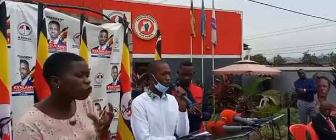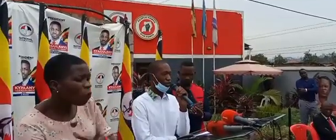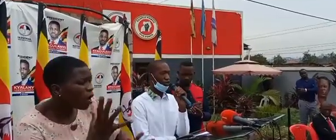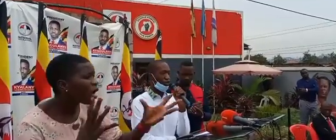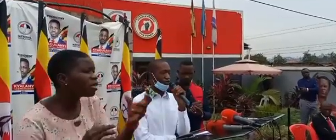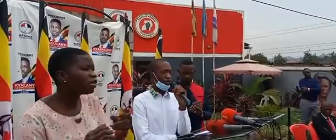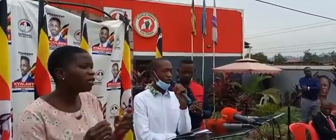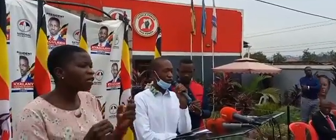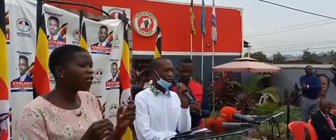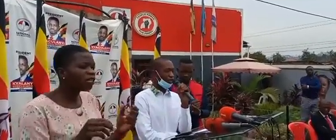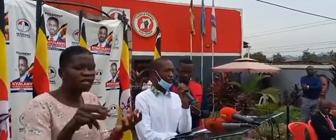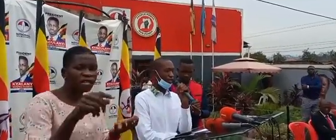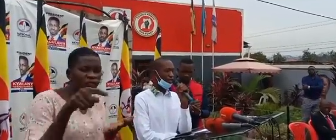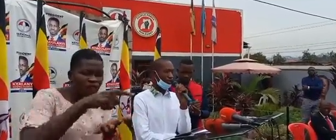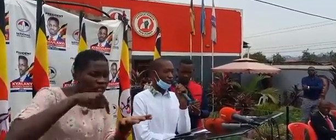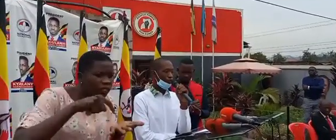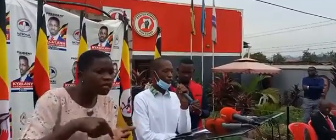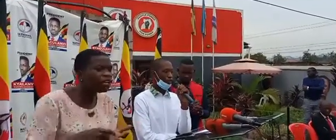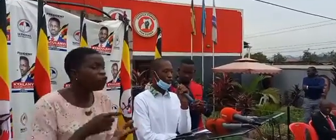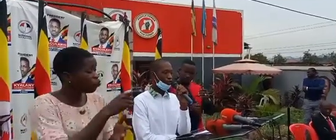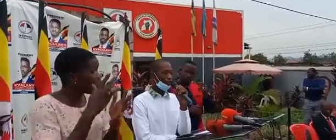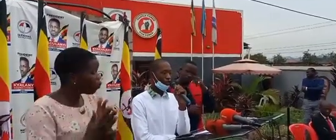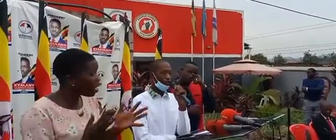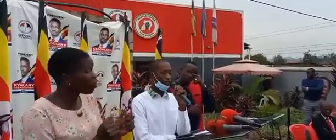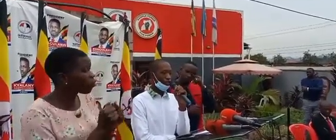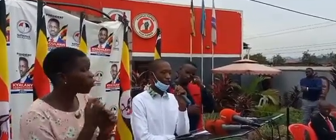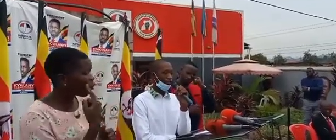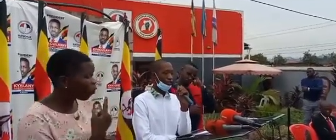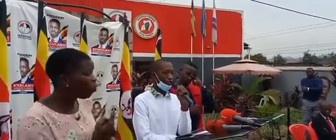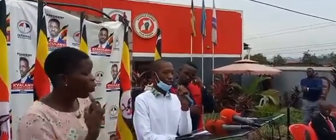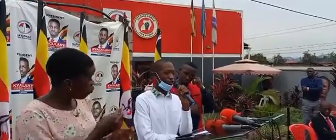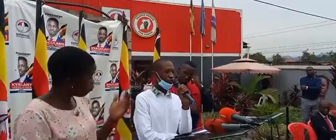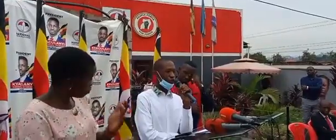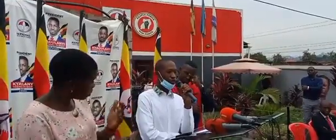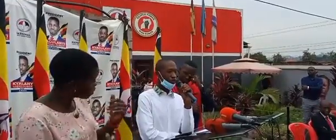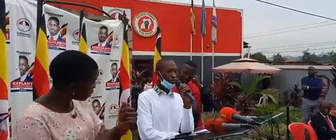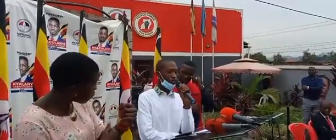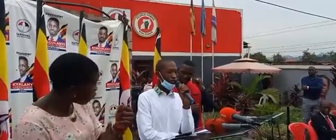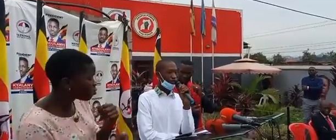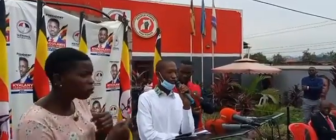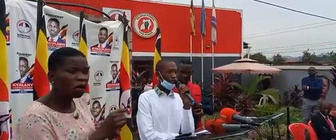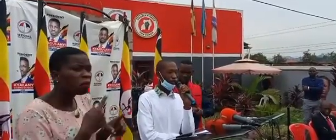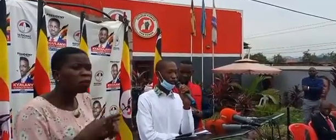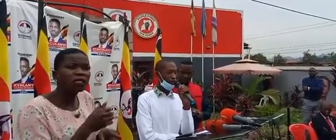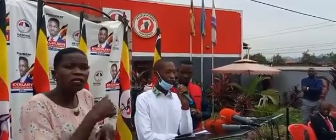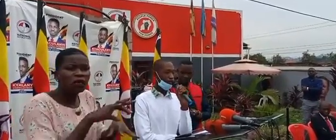tulipanga tutya bani bwe tupulaninga nabo bani abatuwa ssente ebintu